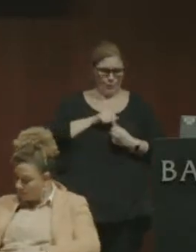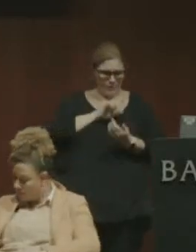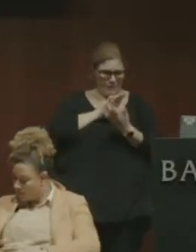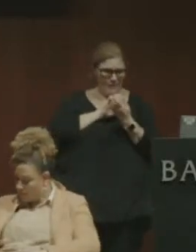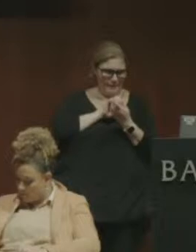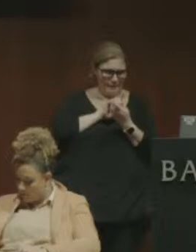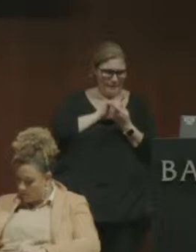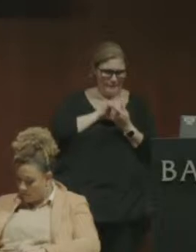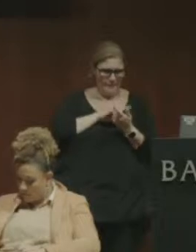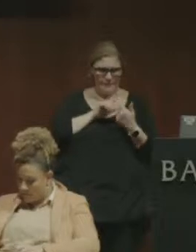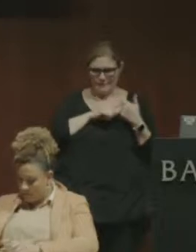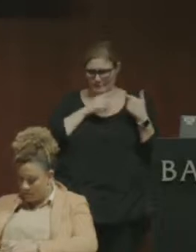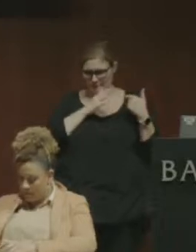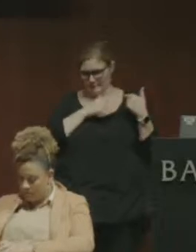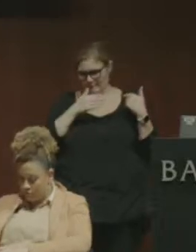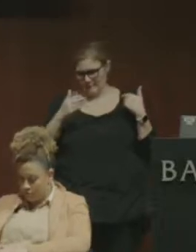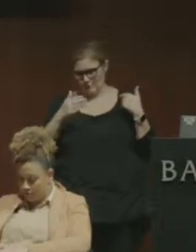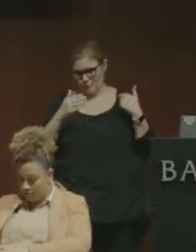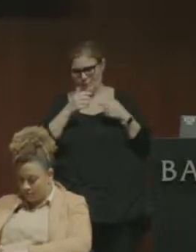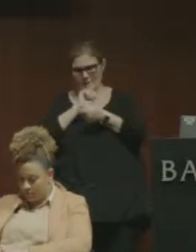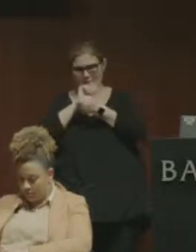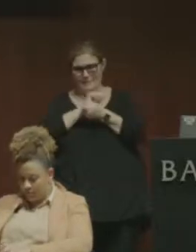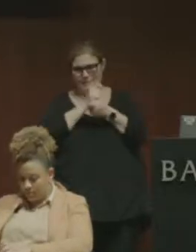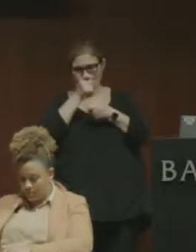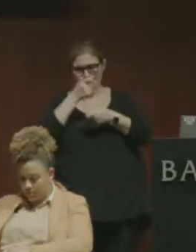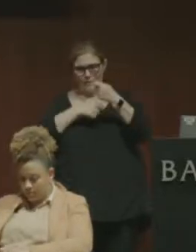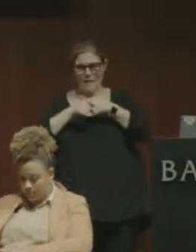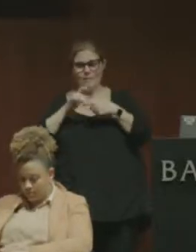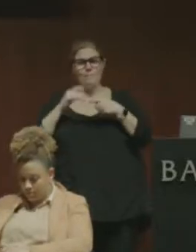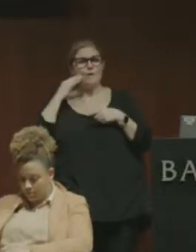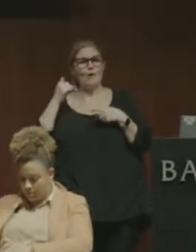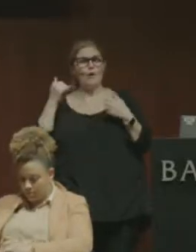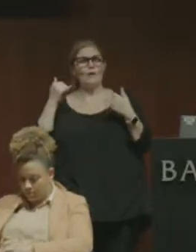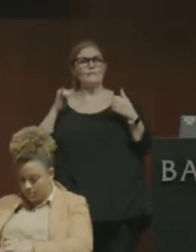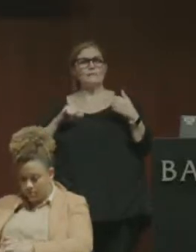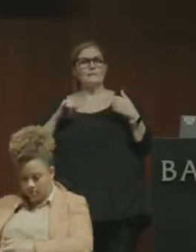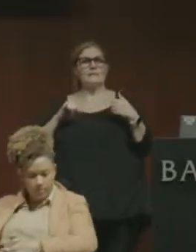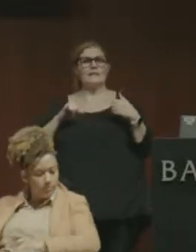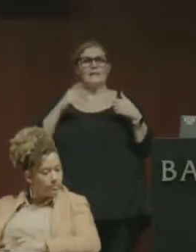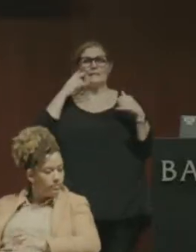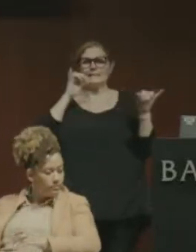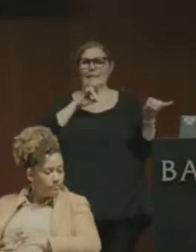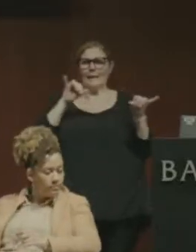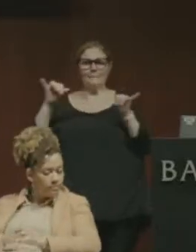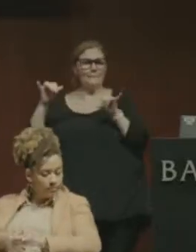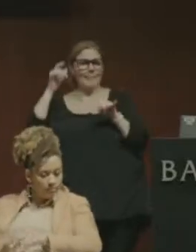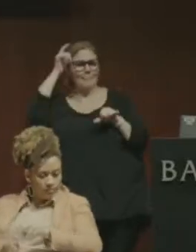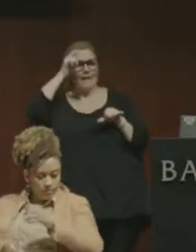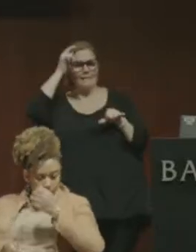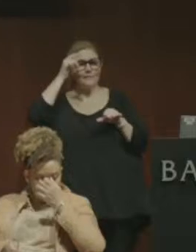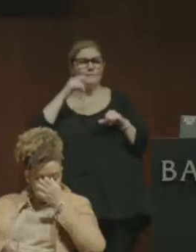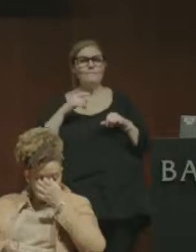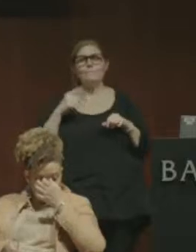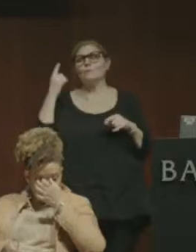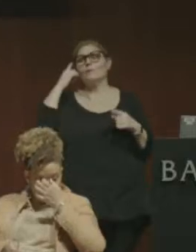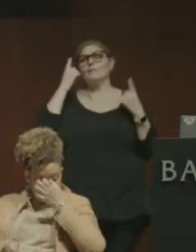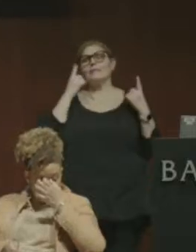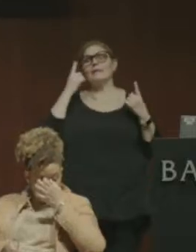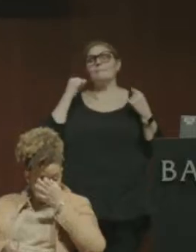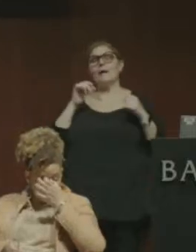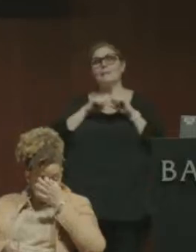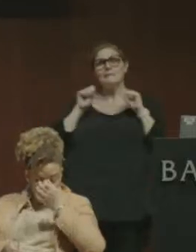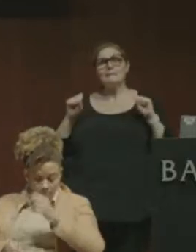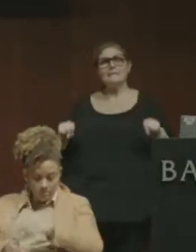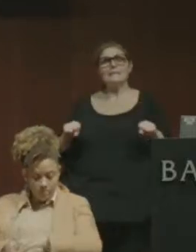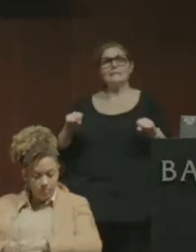the transatlantic slave trade, and that's because they are. The logics remain the same. So when we think about a